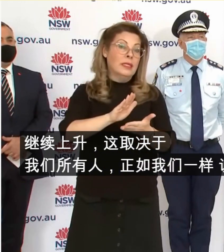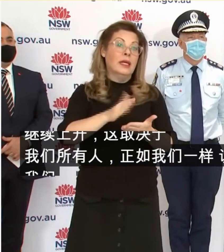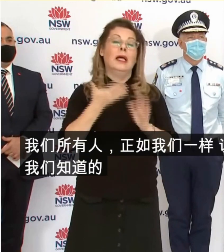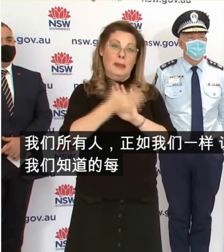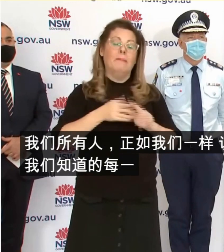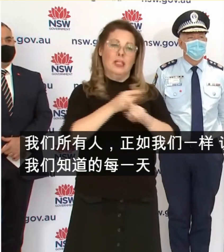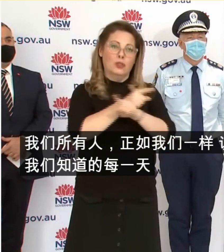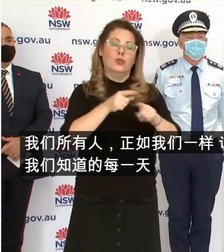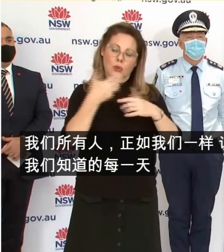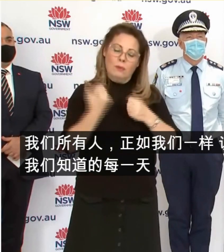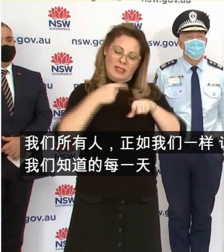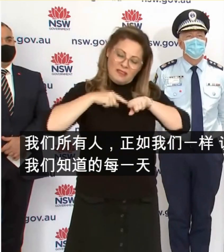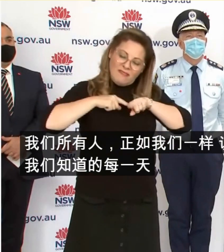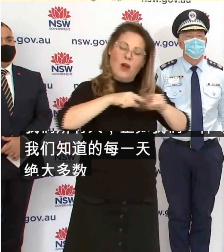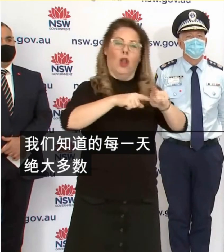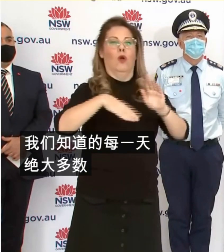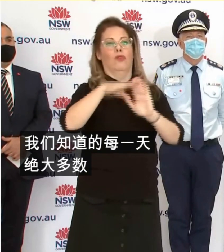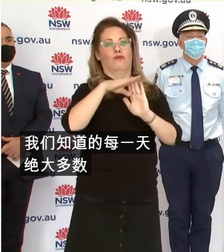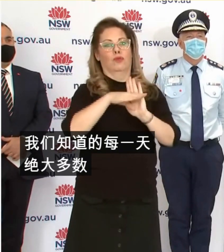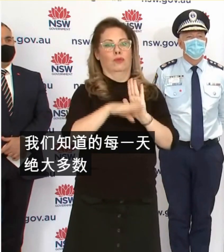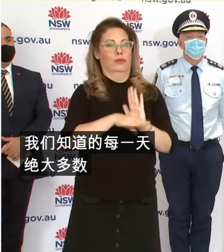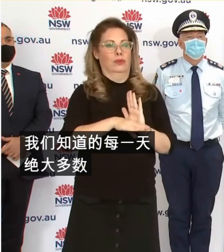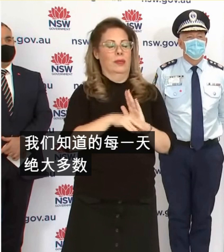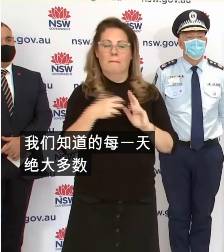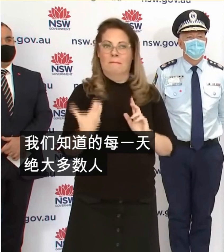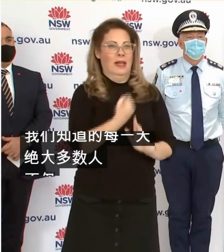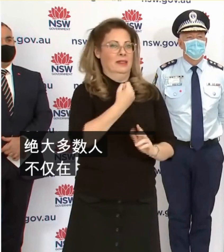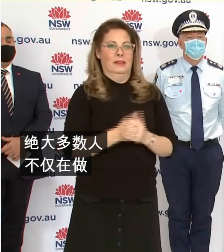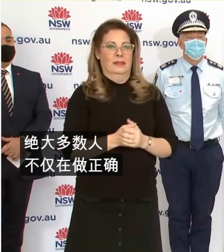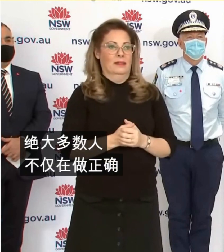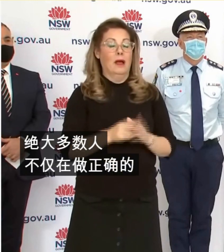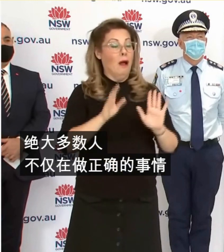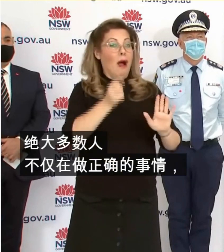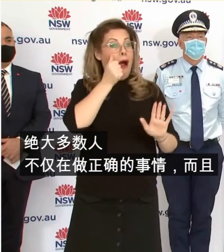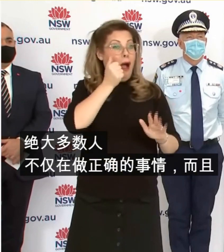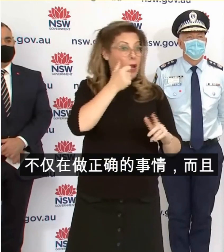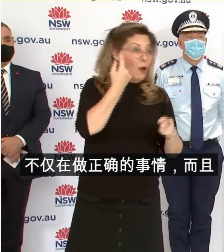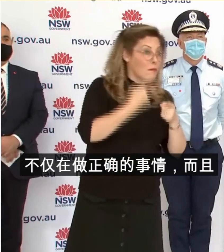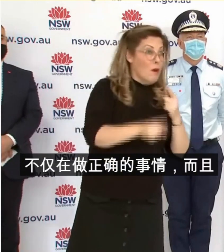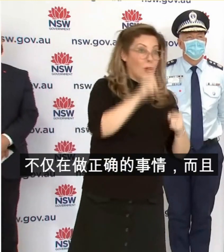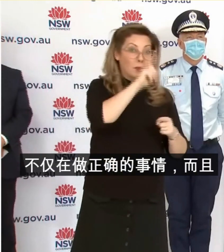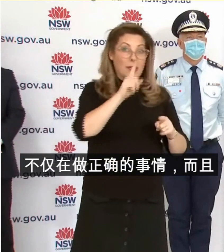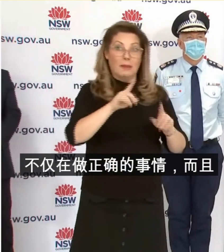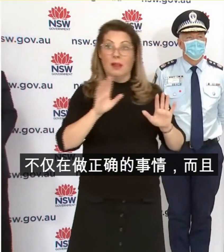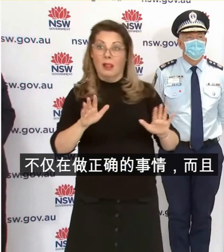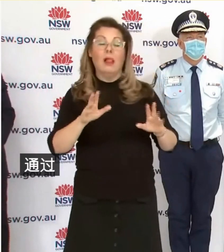every day, we know that the vast, vast majority of people are not only doing the right thing, but they're proactively protecting their